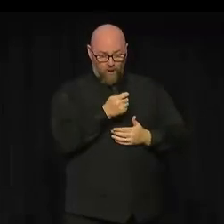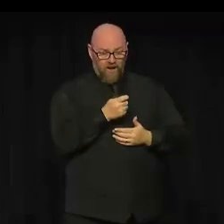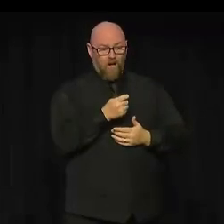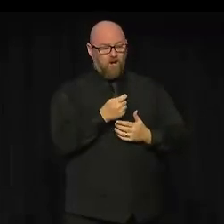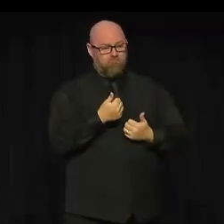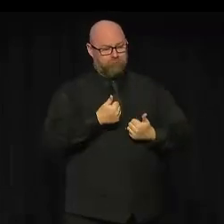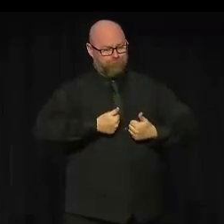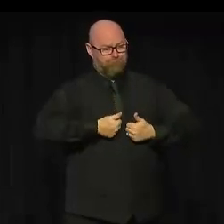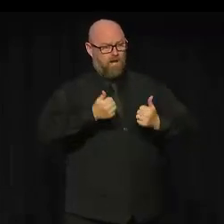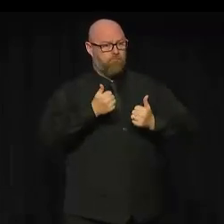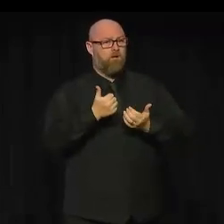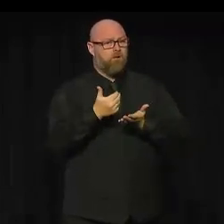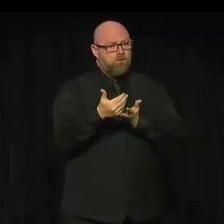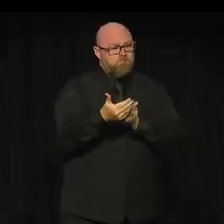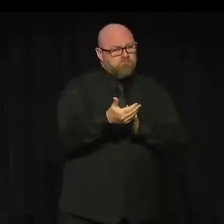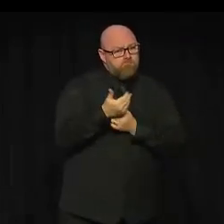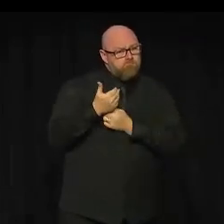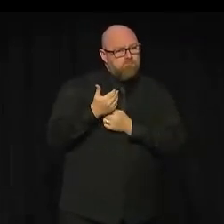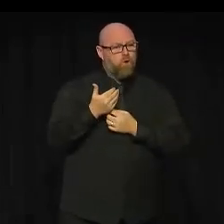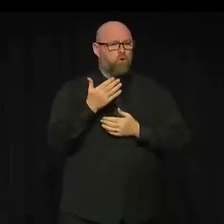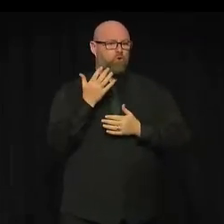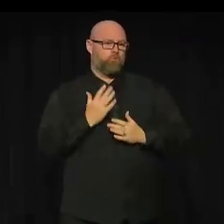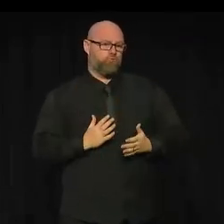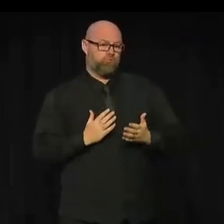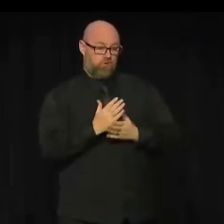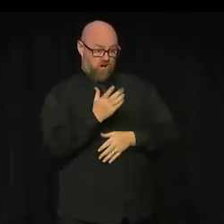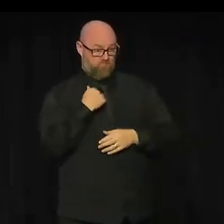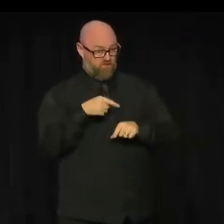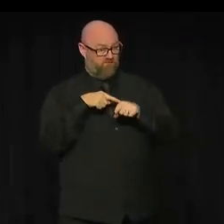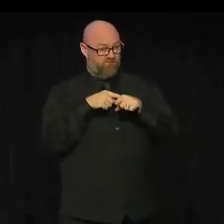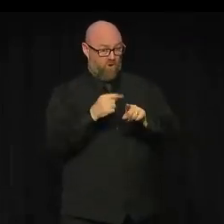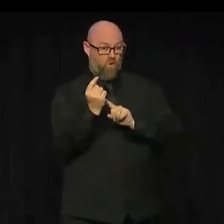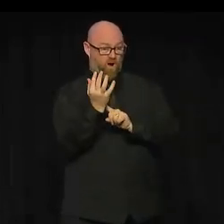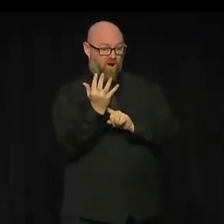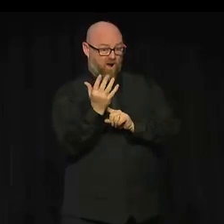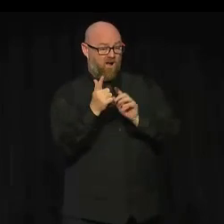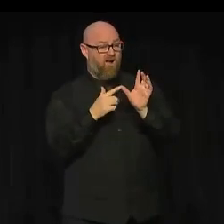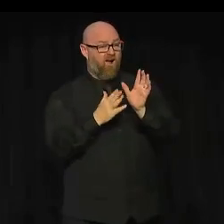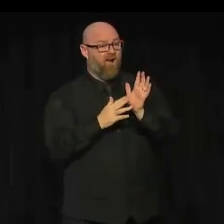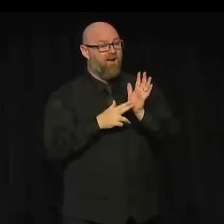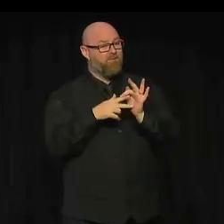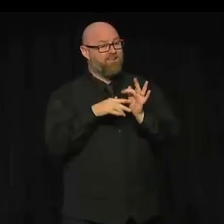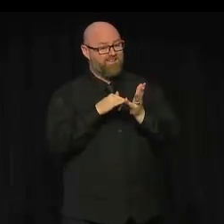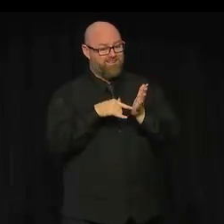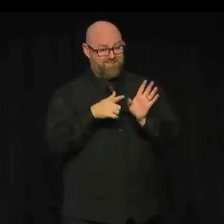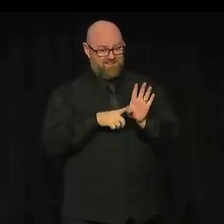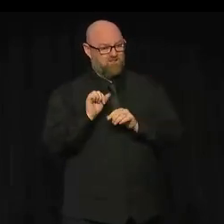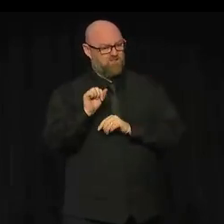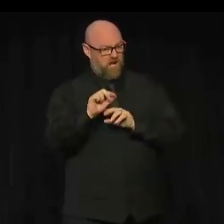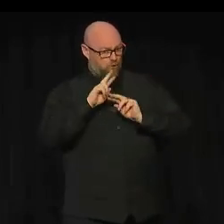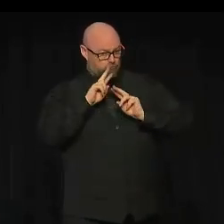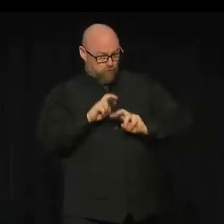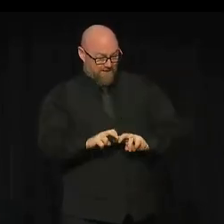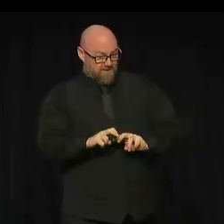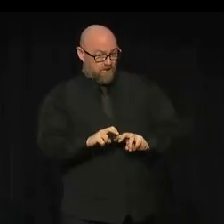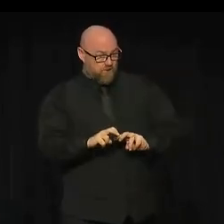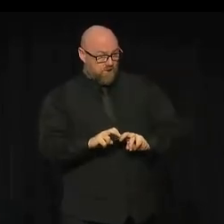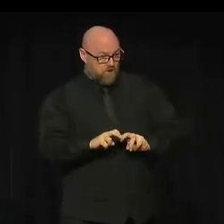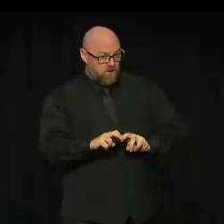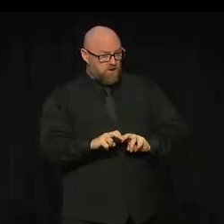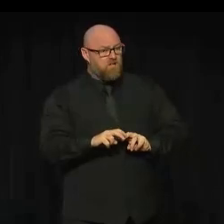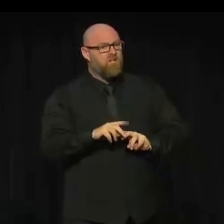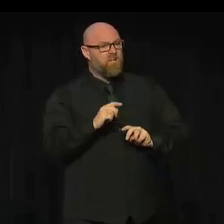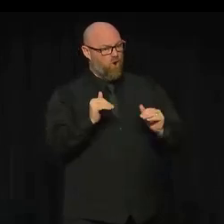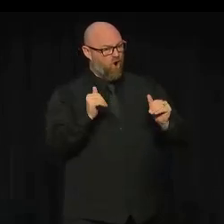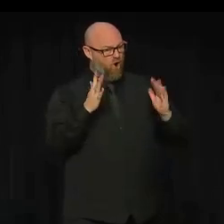it's also clear that Australians want it. According to Amnesty's research, 73% of Australians support it. But it's time that we demand